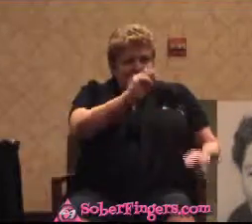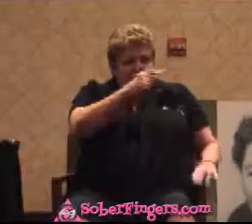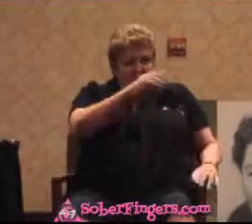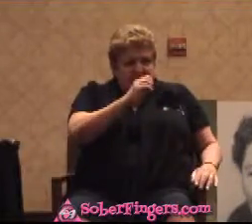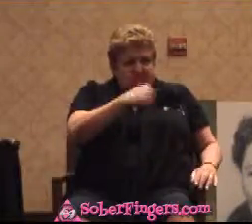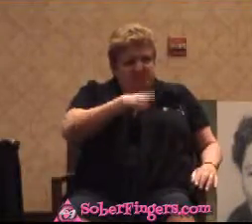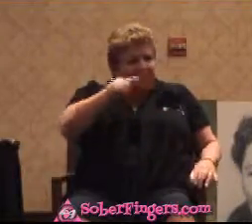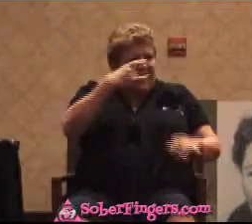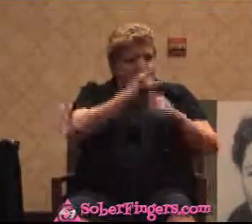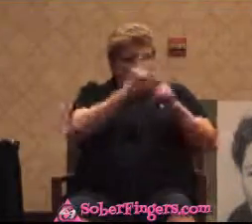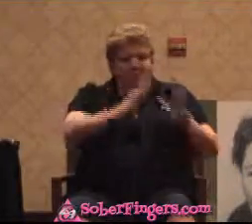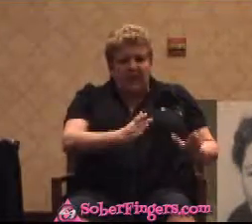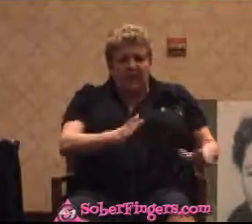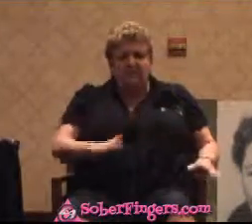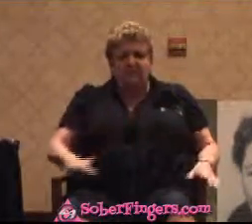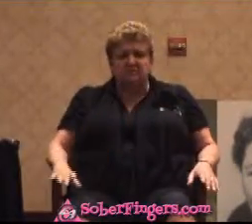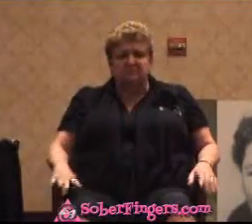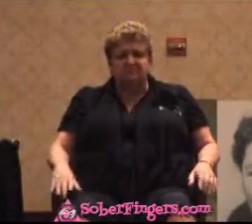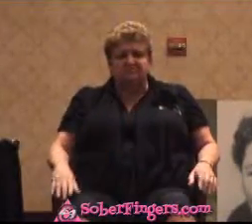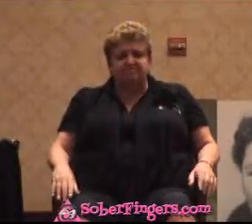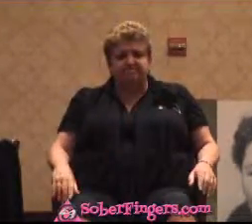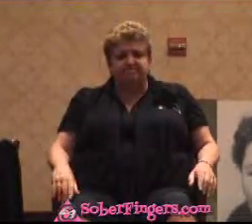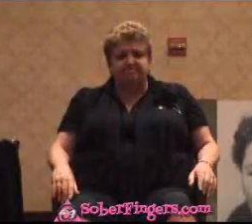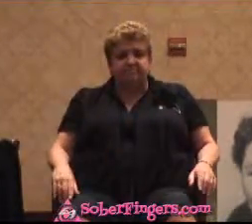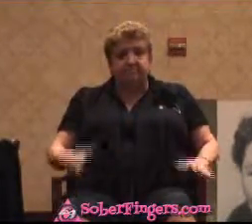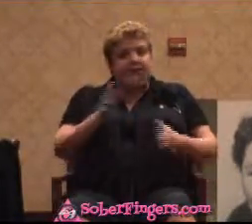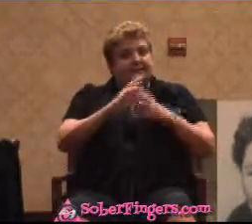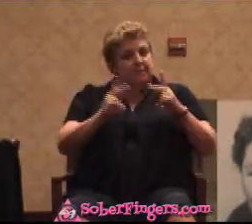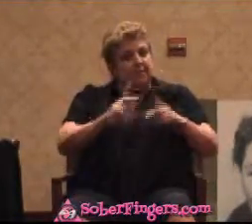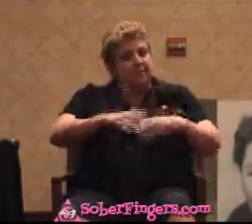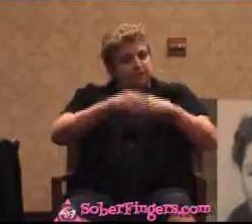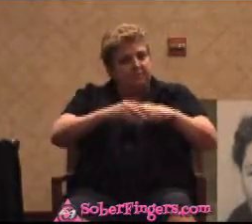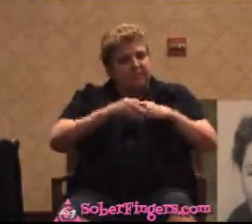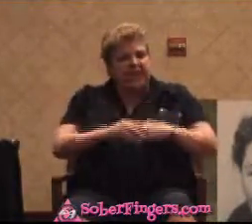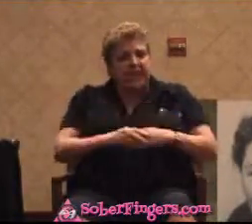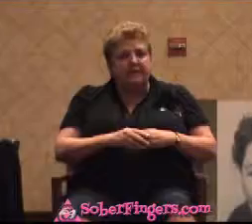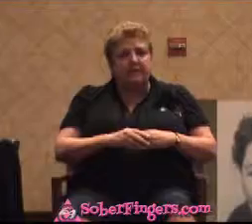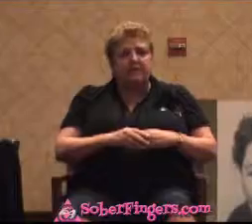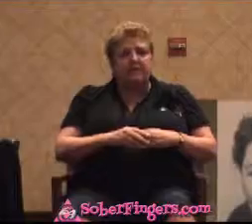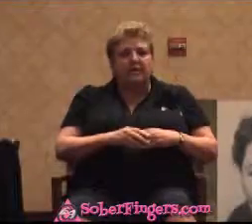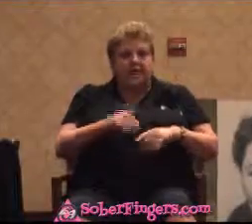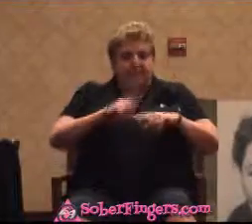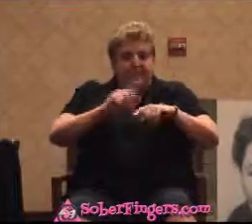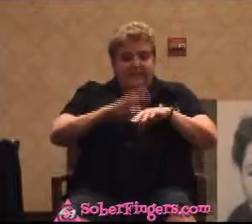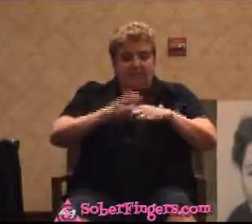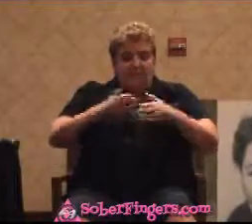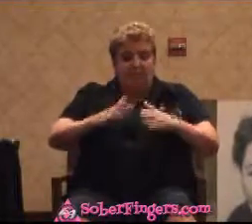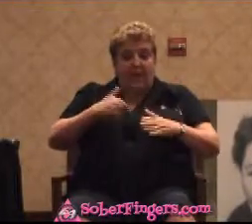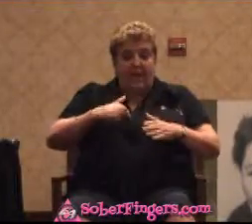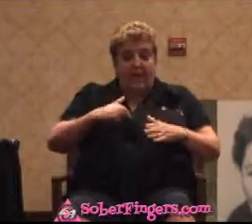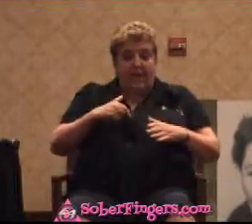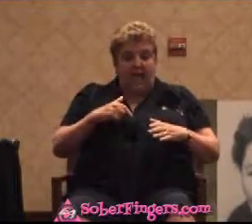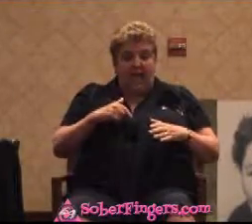alcoholic." And some people shook my hand, and based on the way that I looked, many people snatched away from